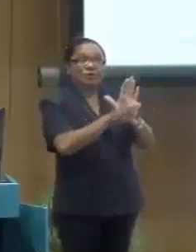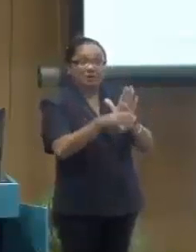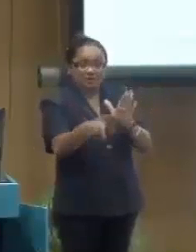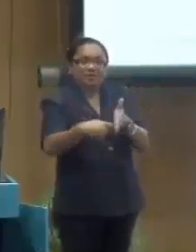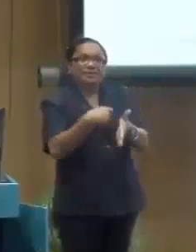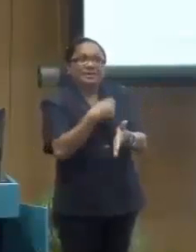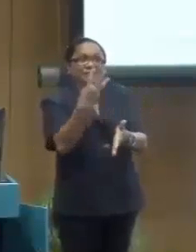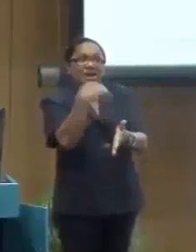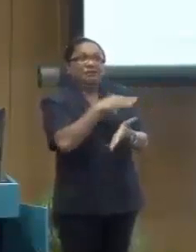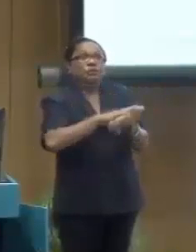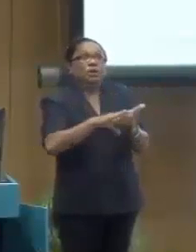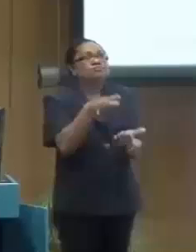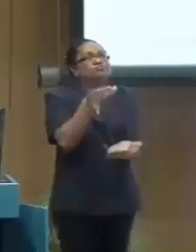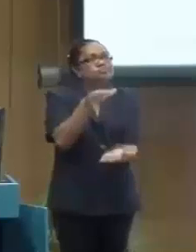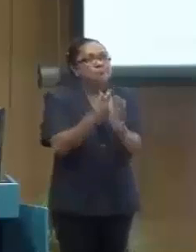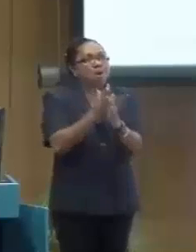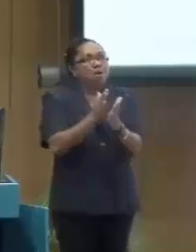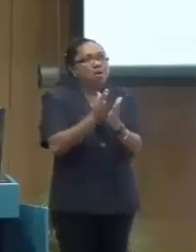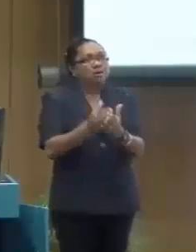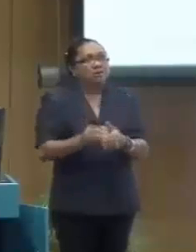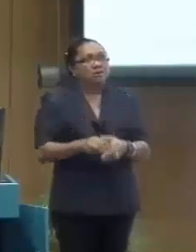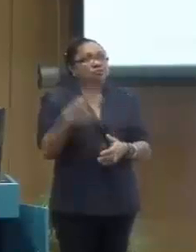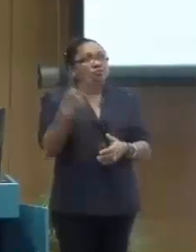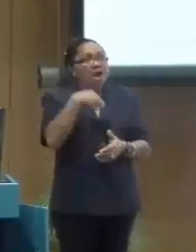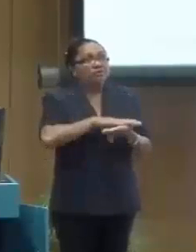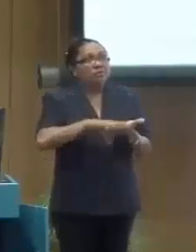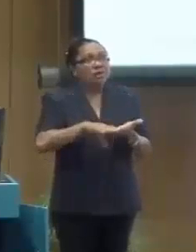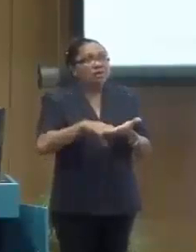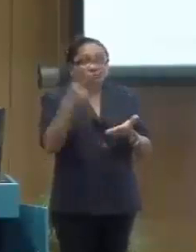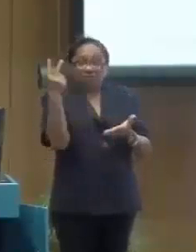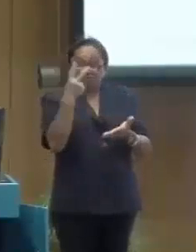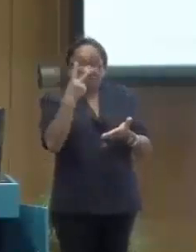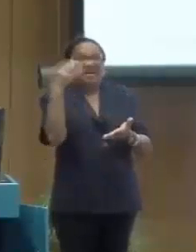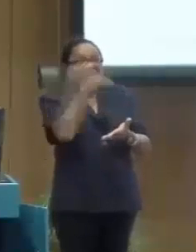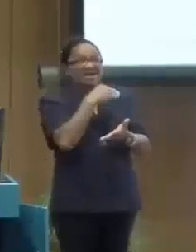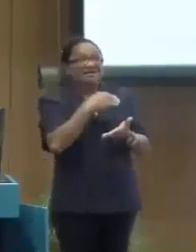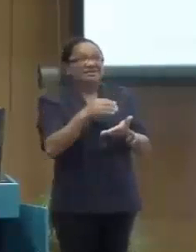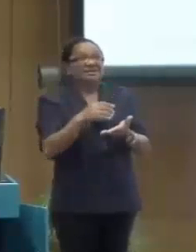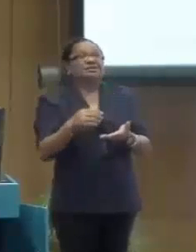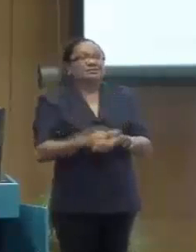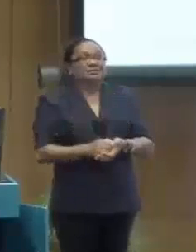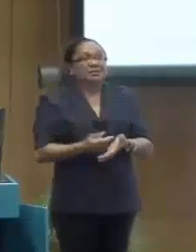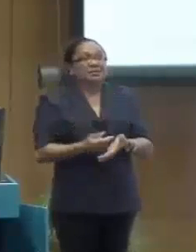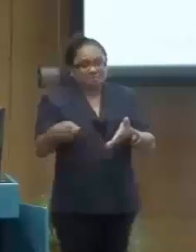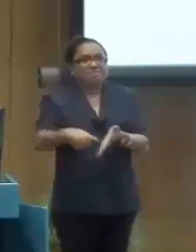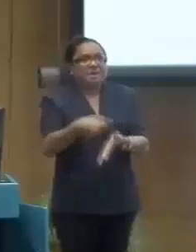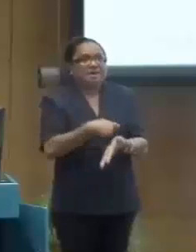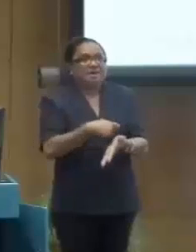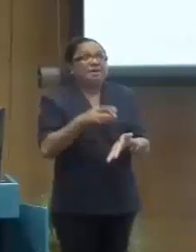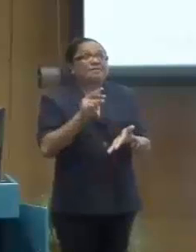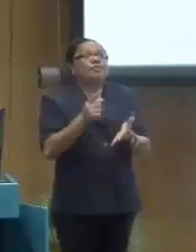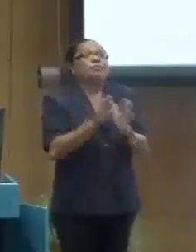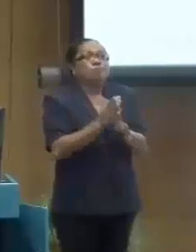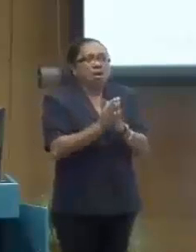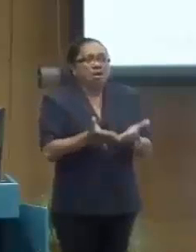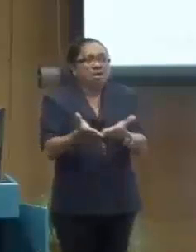pay $300 a textbook, $1,200 gone just because somebody wants to get some money back from the